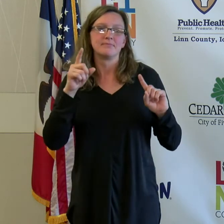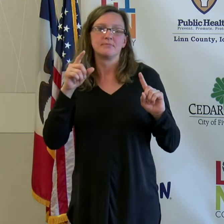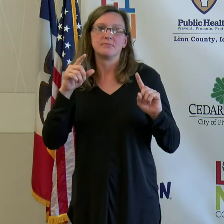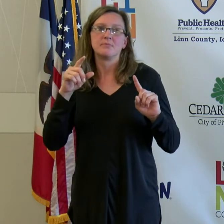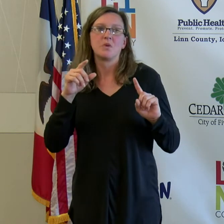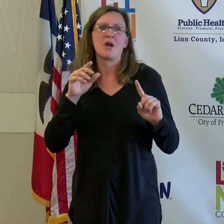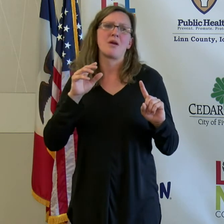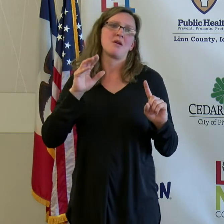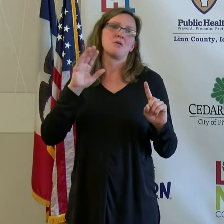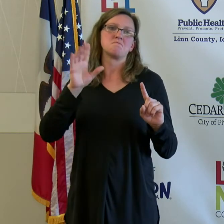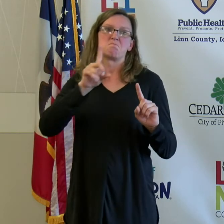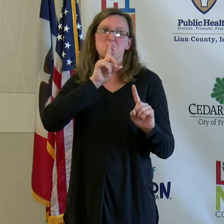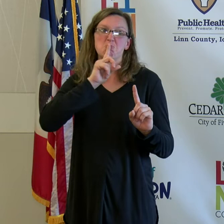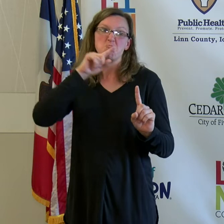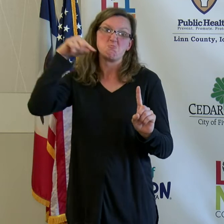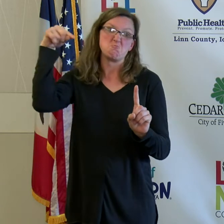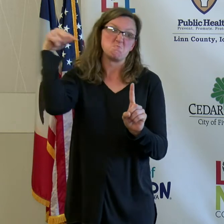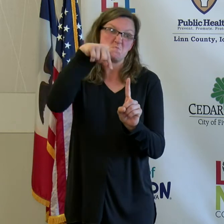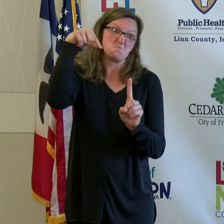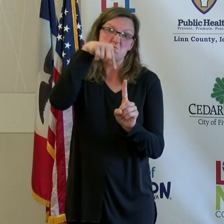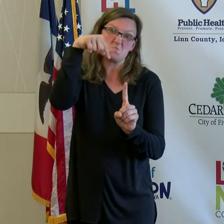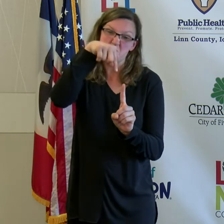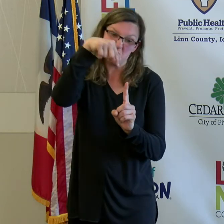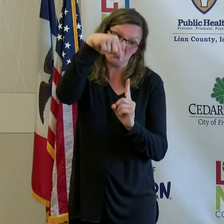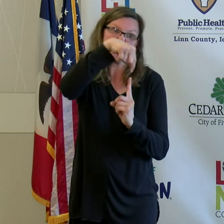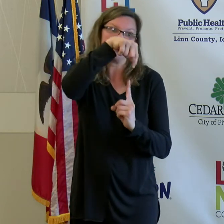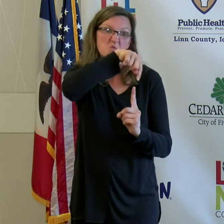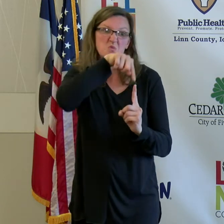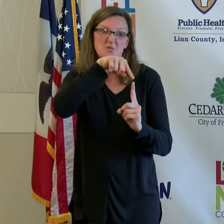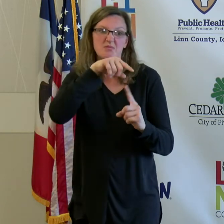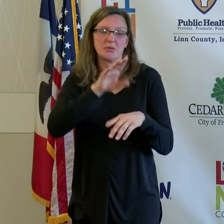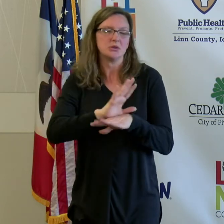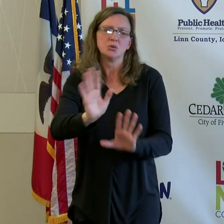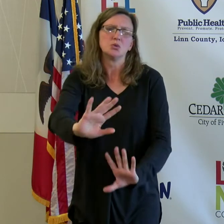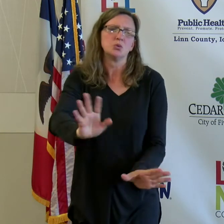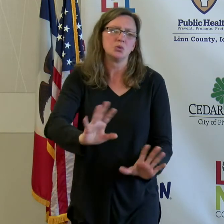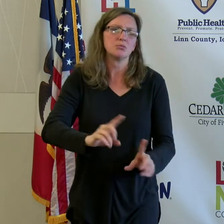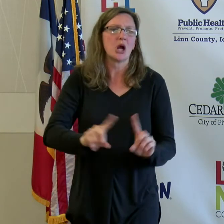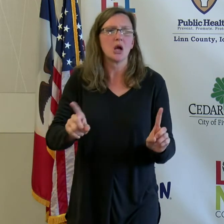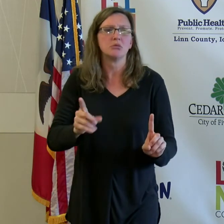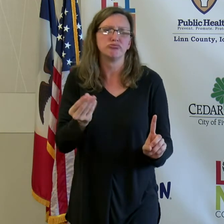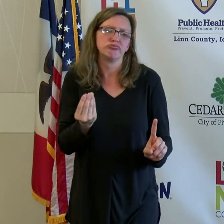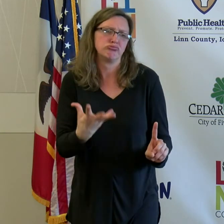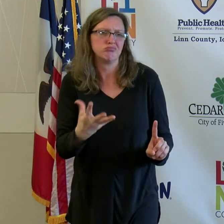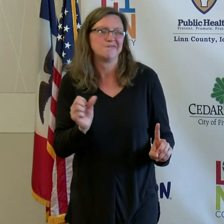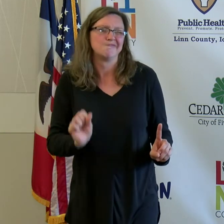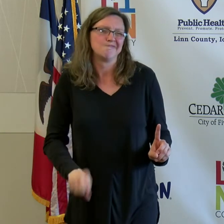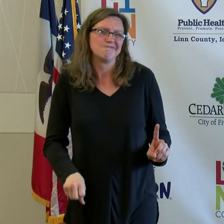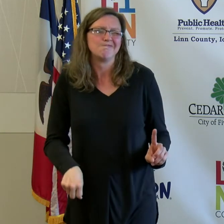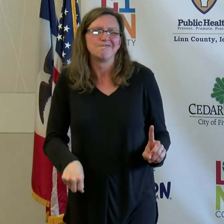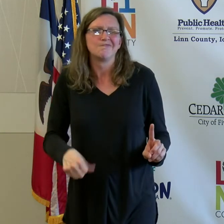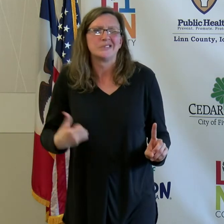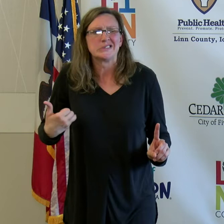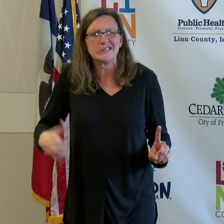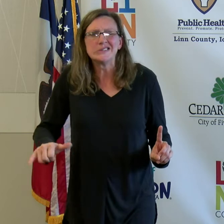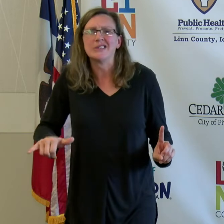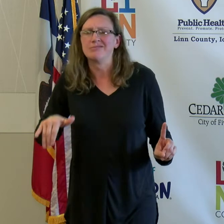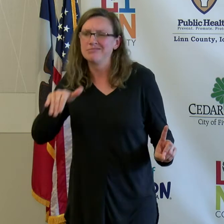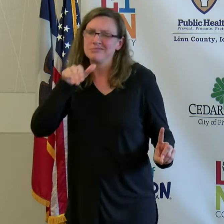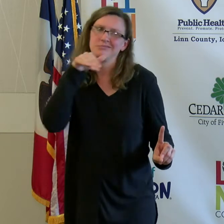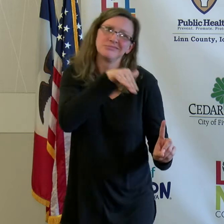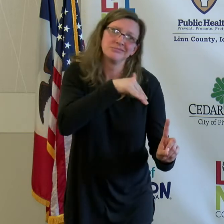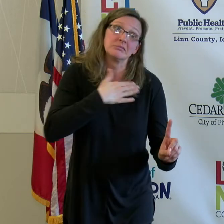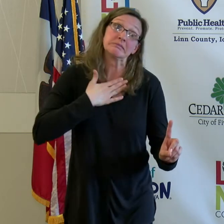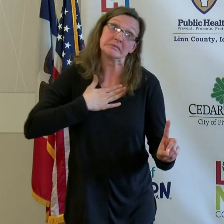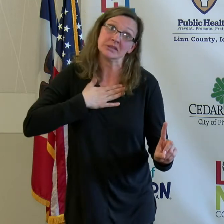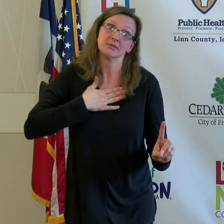businesses that I think are not doing all they can. We're just continuing to ask people to do all they can and give them ideas on what